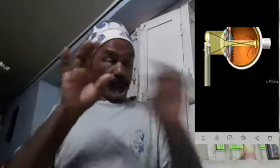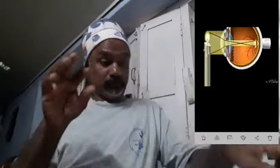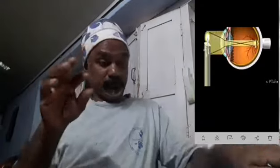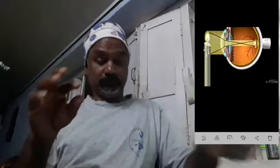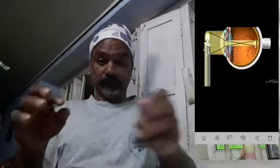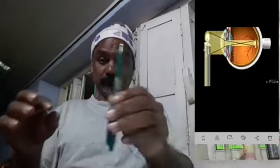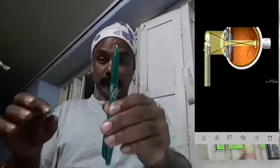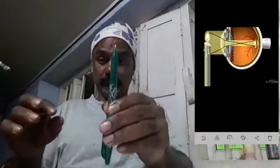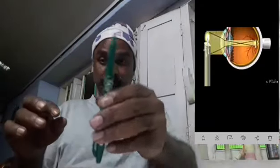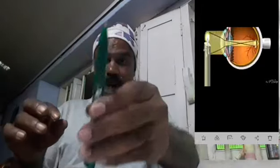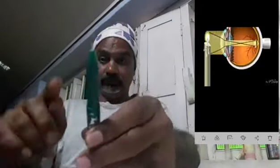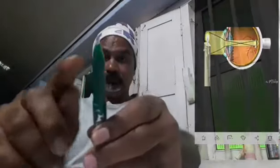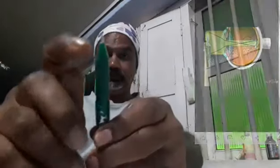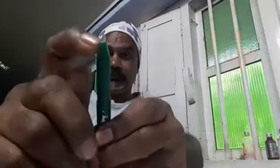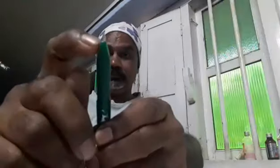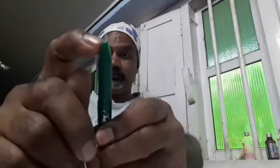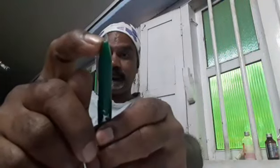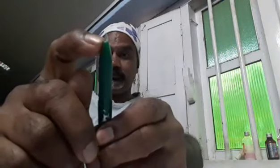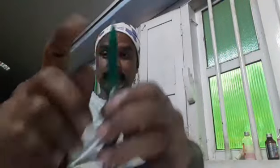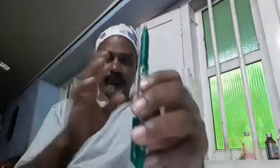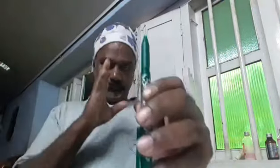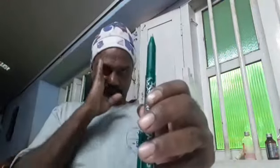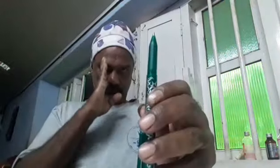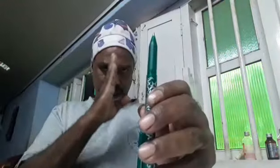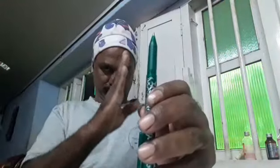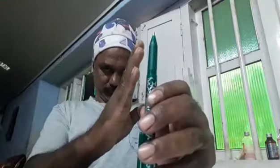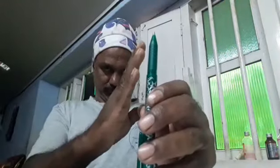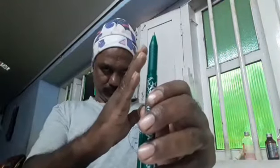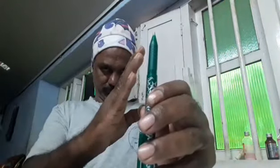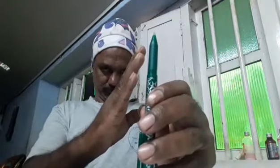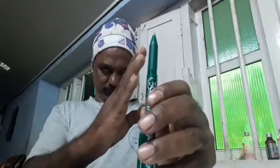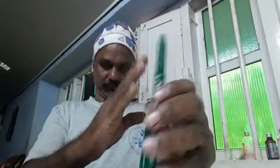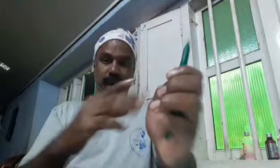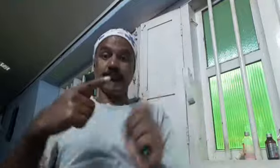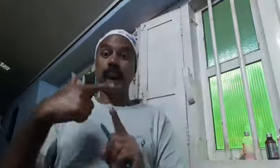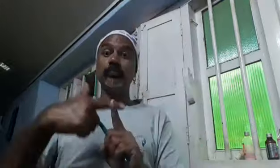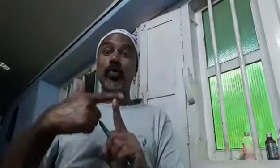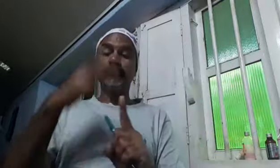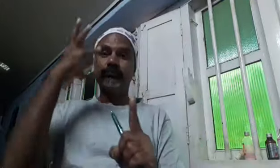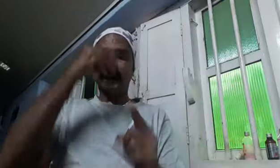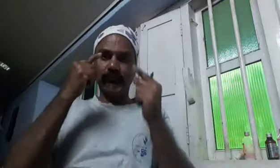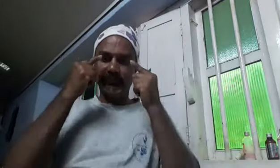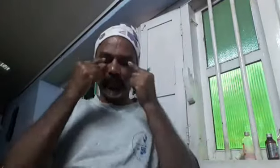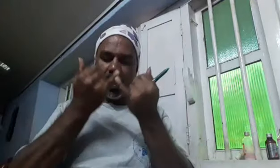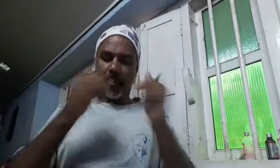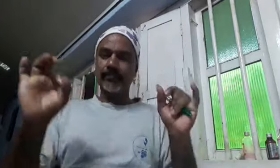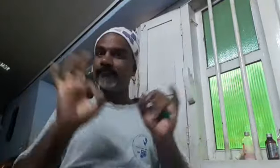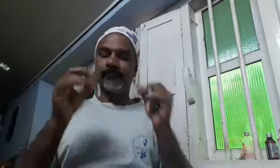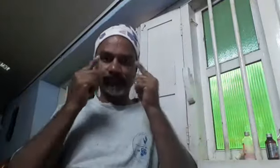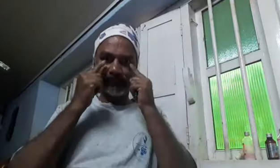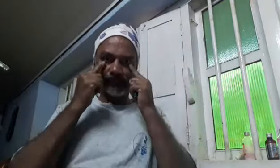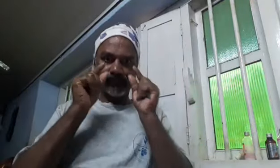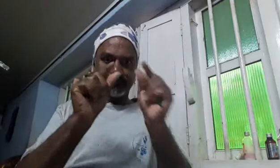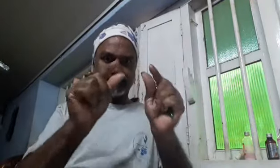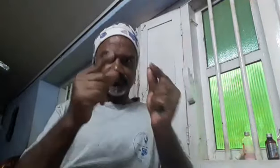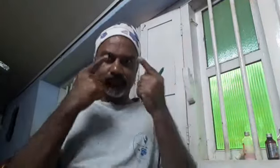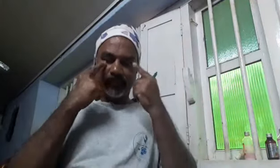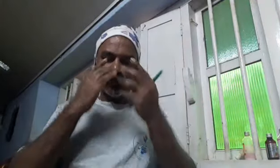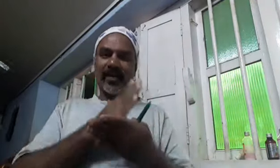You're going to get walk. You're going to and And you've for a while.